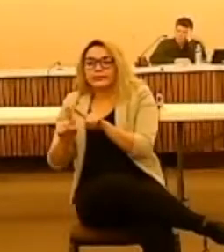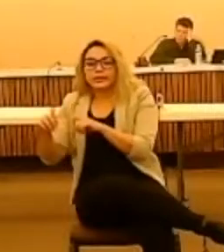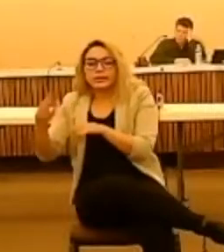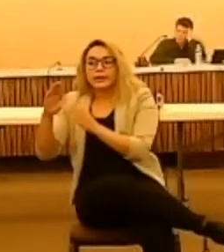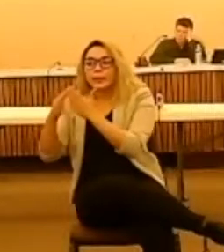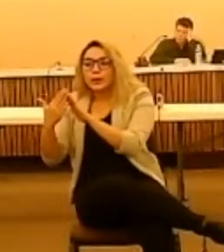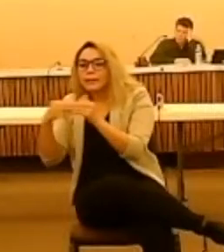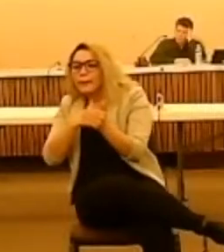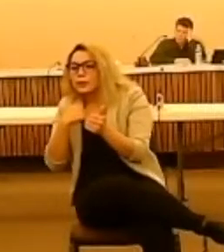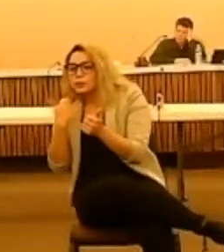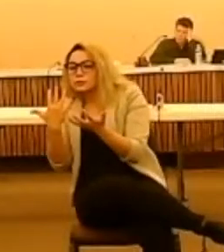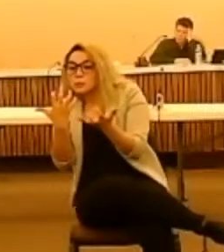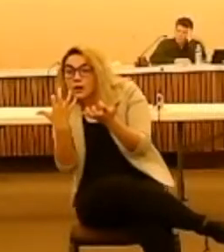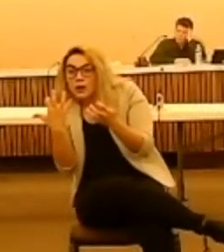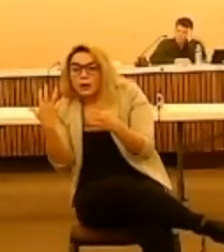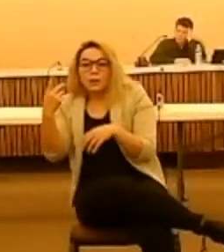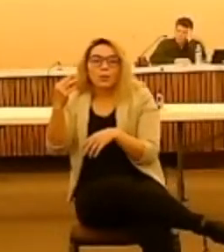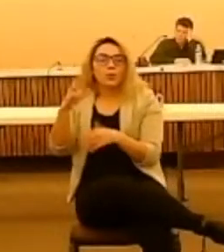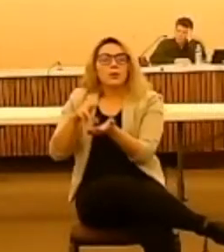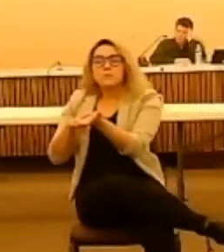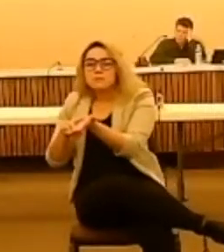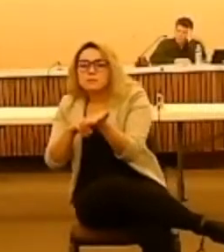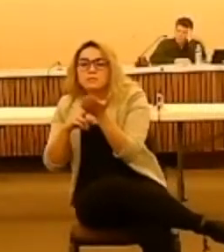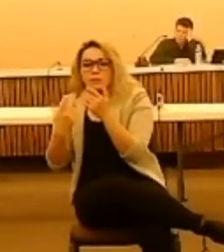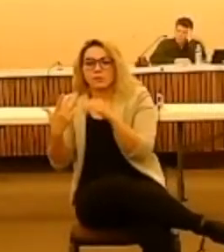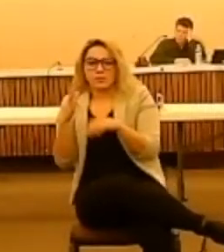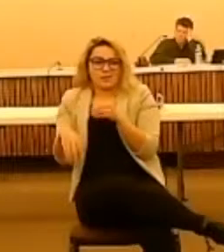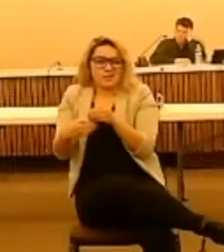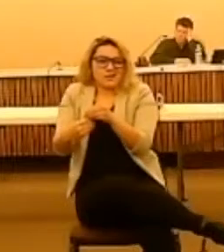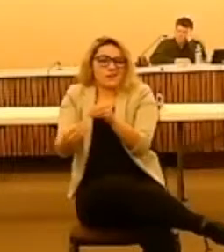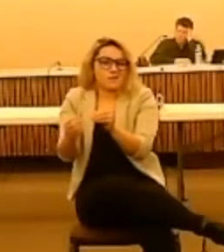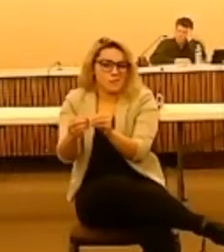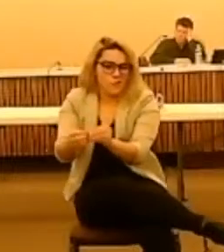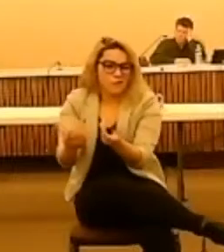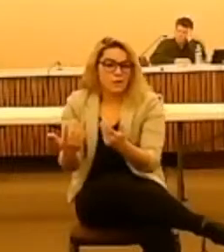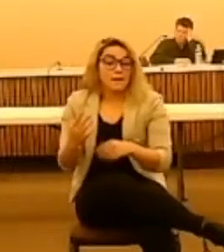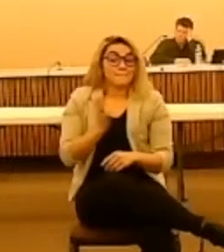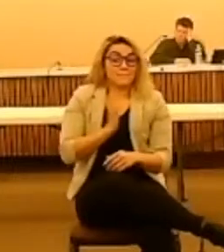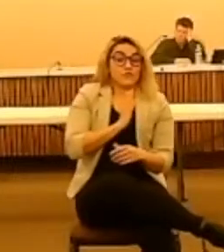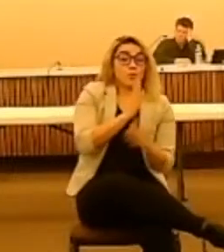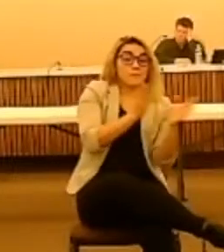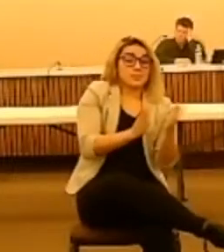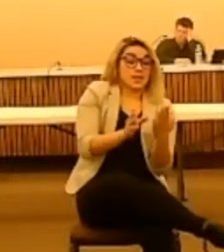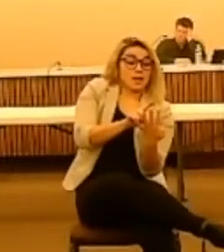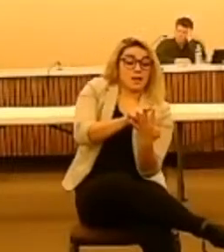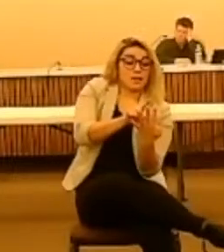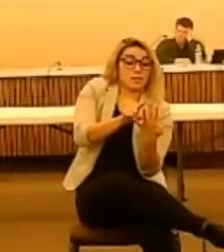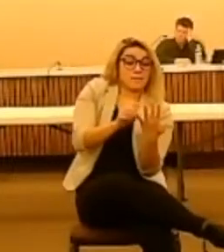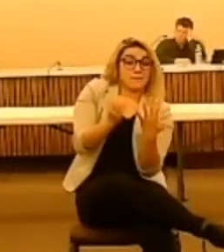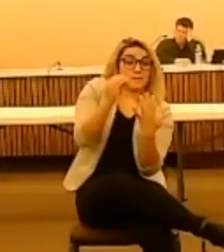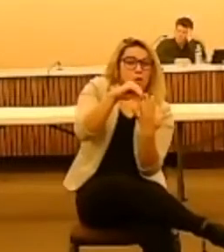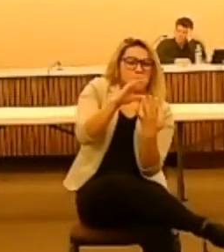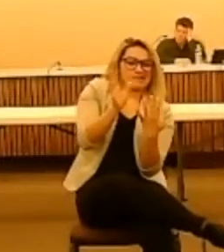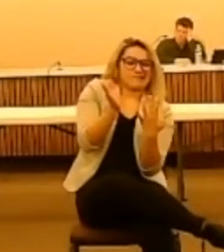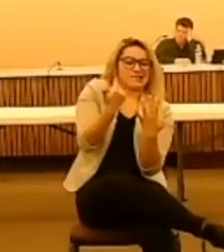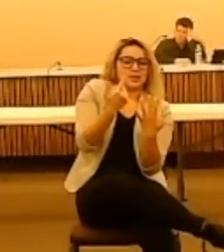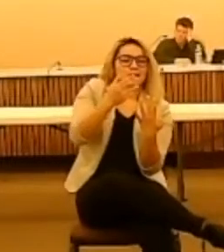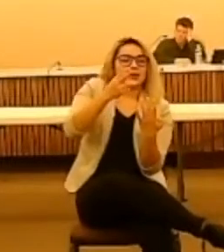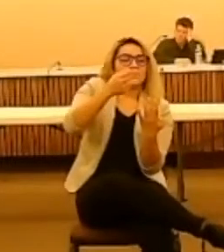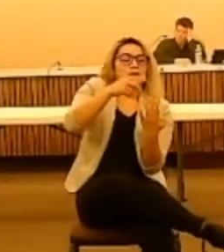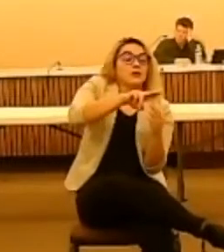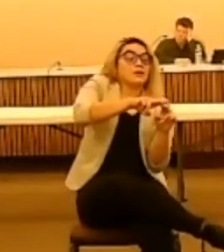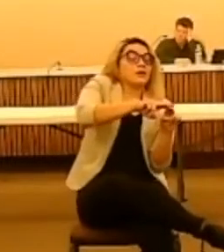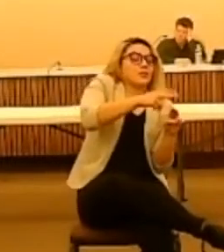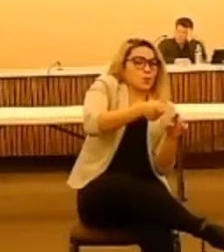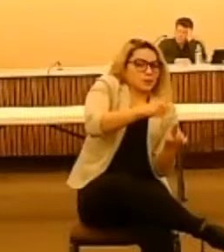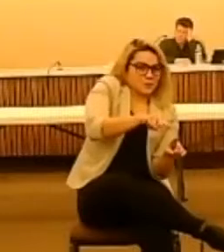areas that were originally contemplated as being either townhomes or garden style apartments or what have you, were developed into single family homes. So it's actually